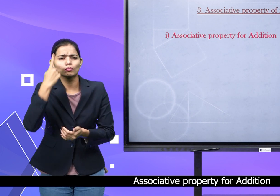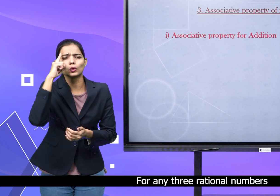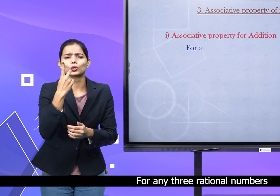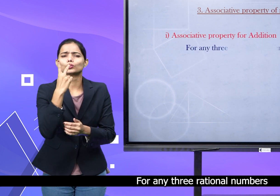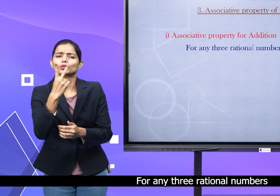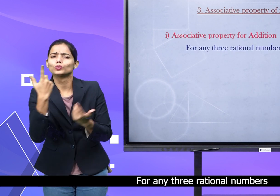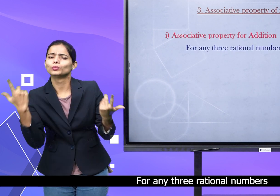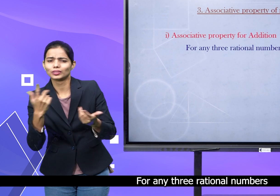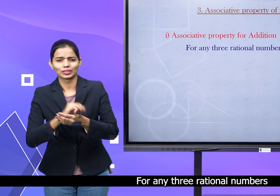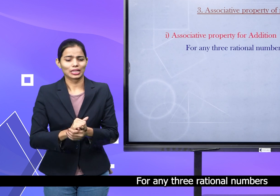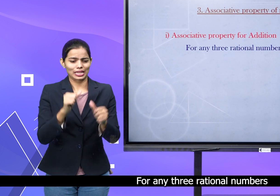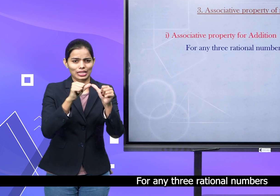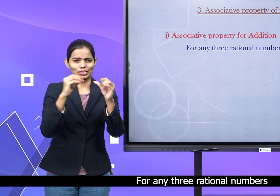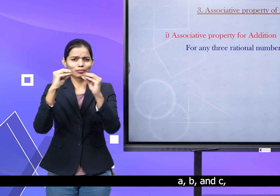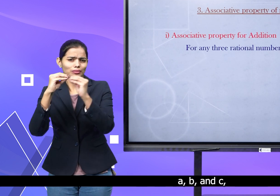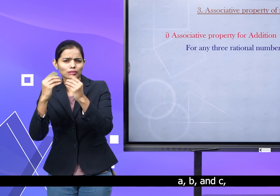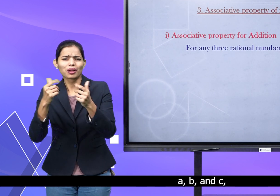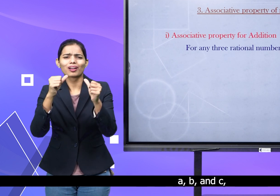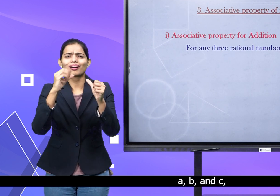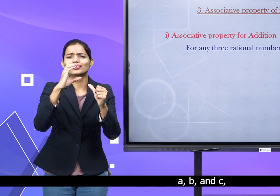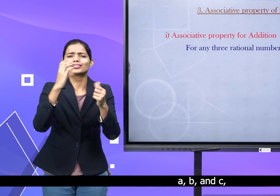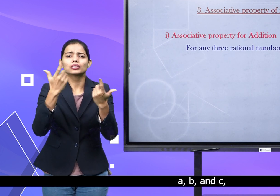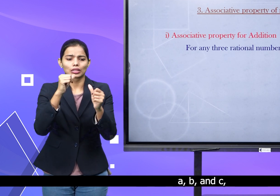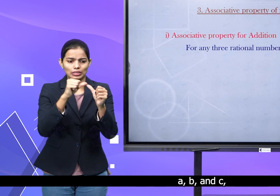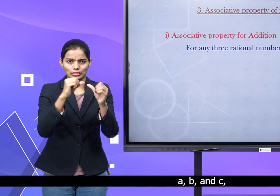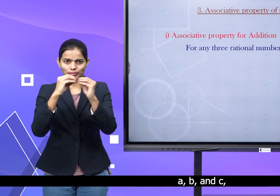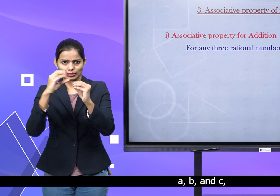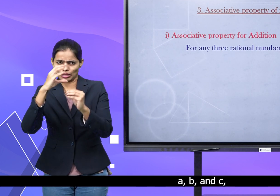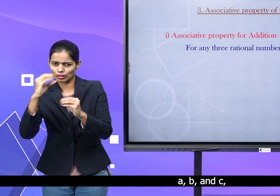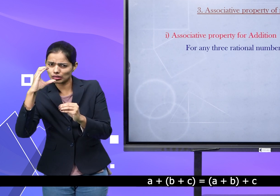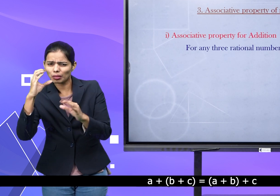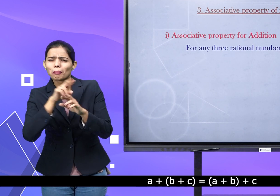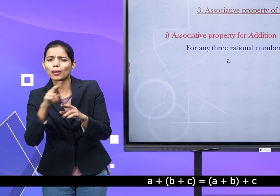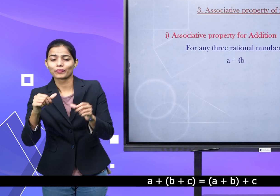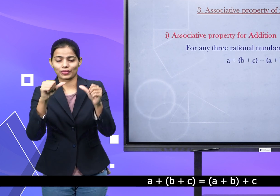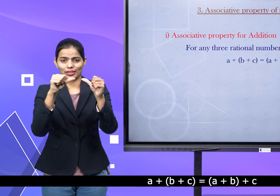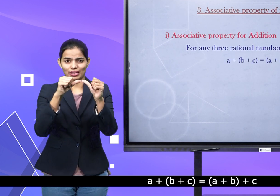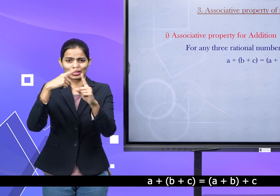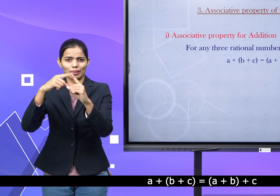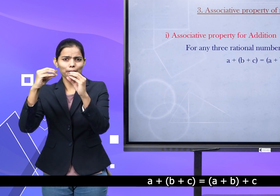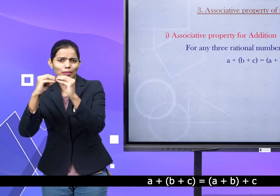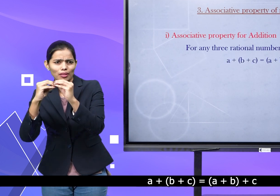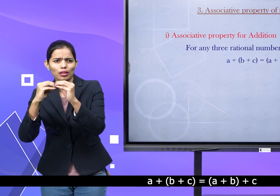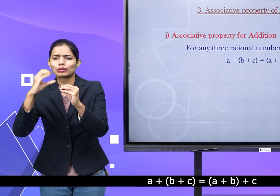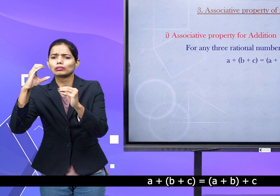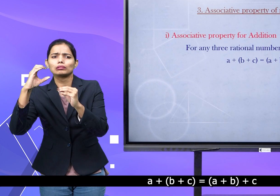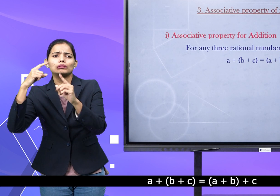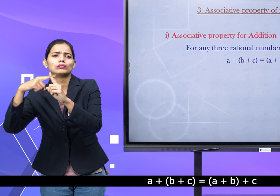For any three rational numbers a, b and c, a plus b plus c is equal to a